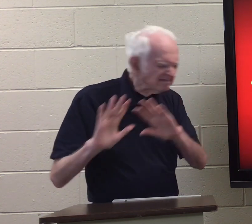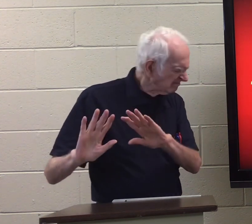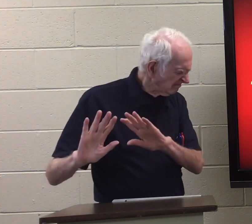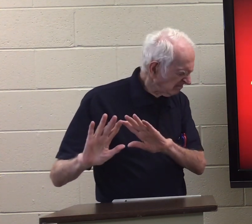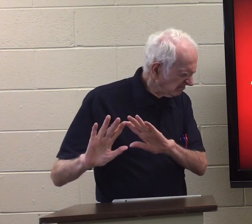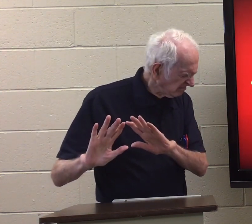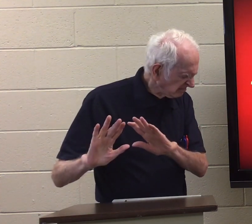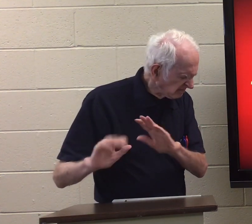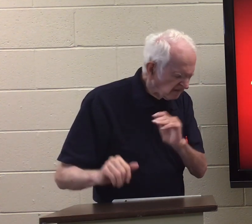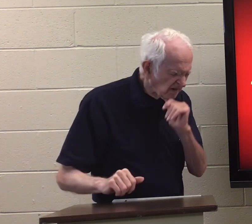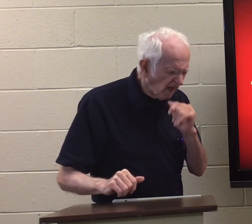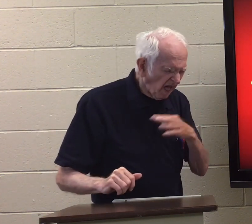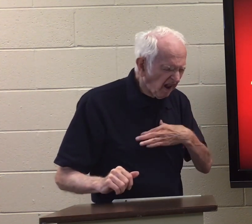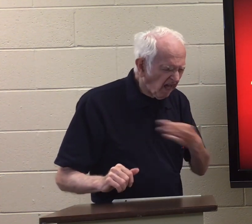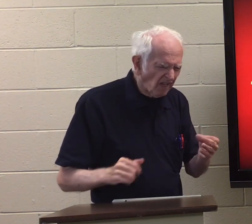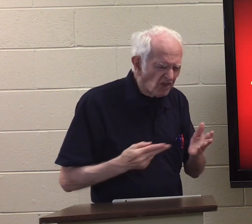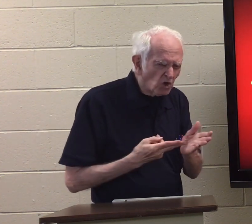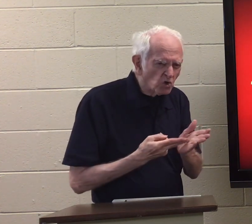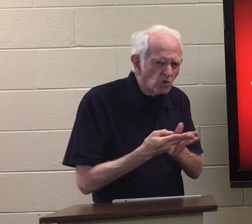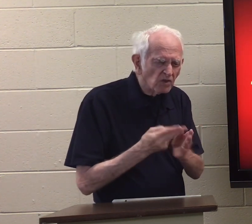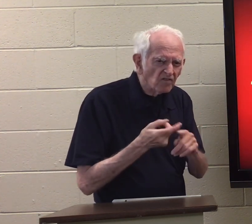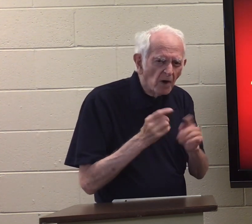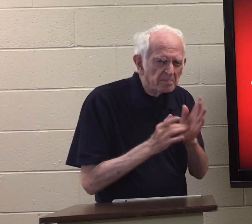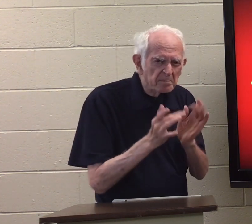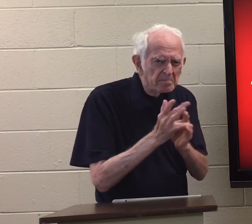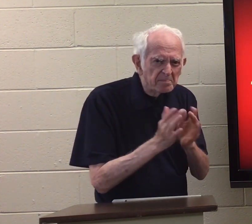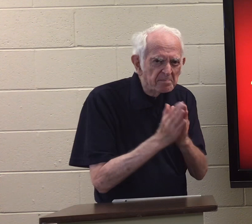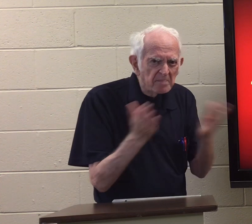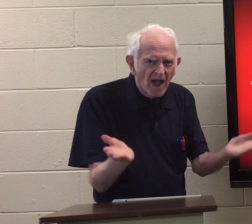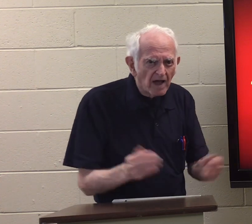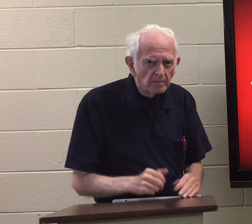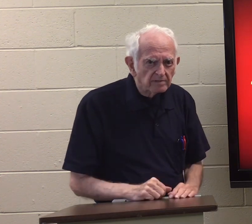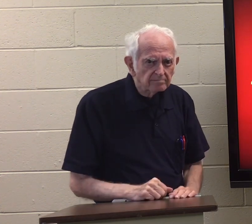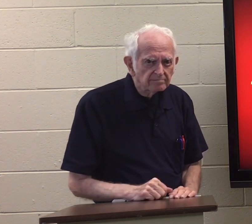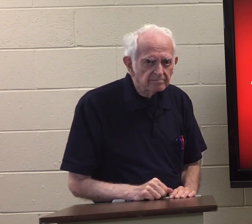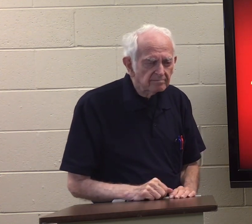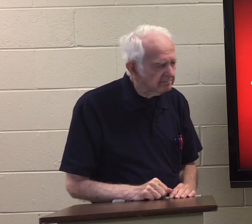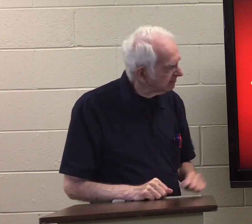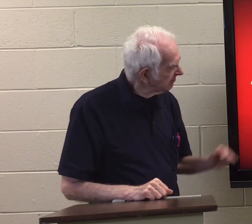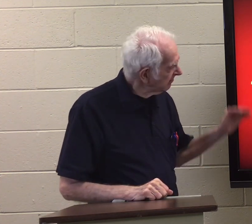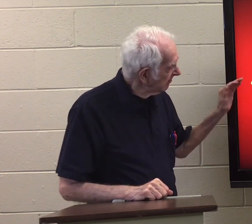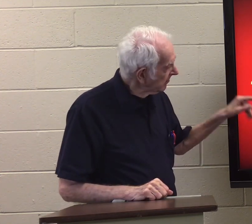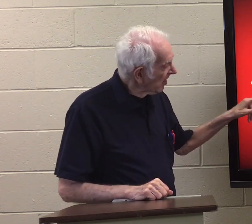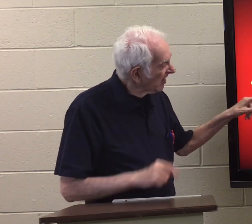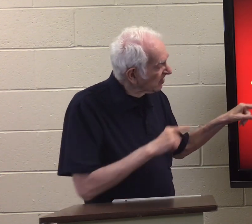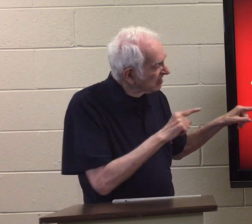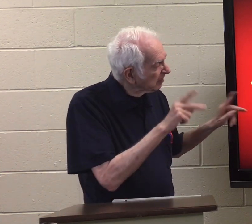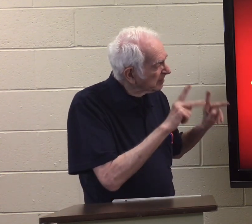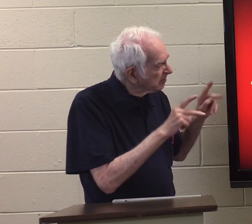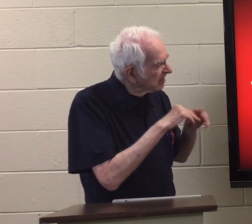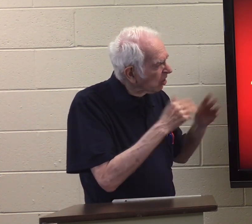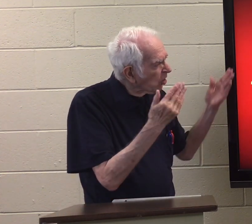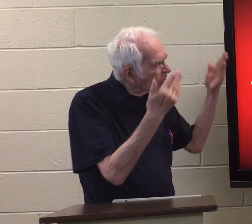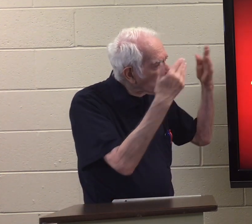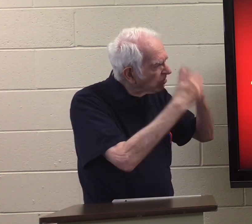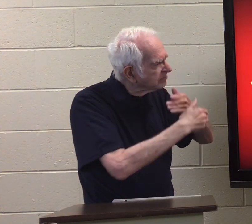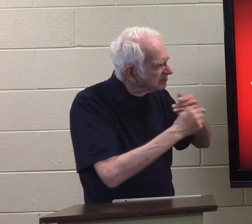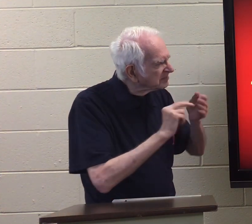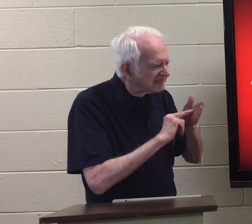light. They don't like the truth in the Bible. These people in darkness,